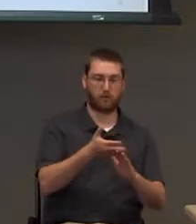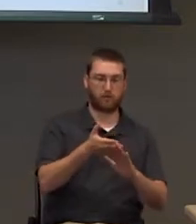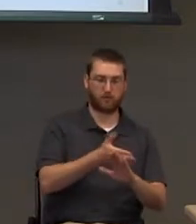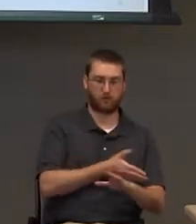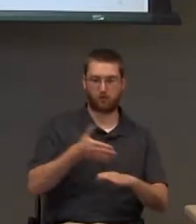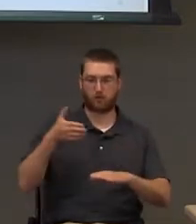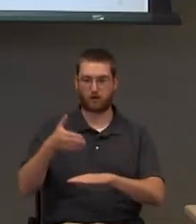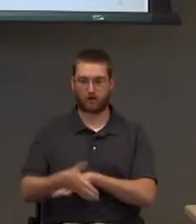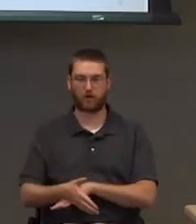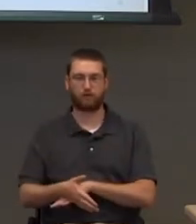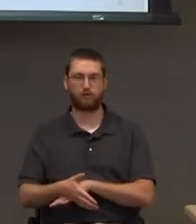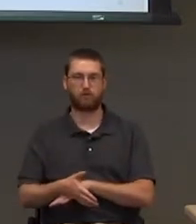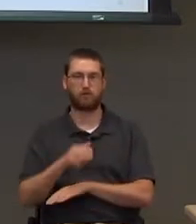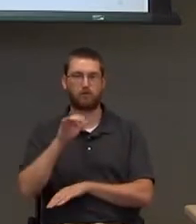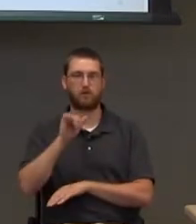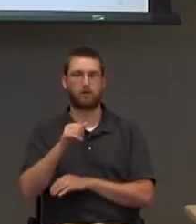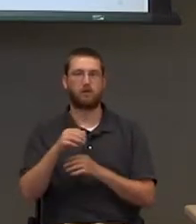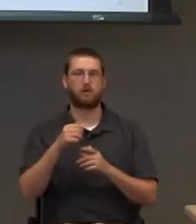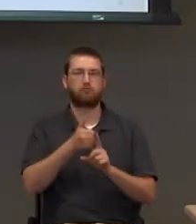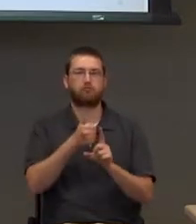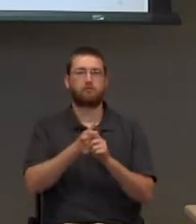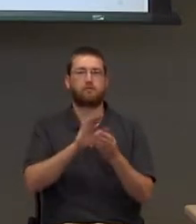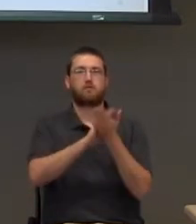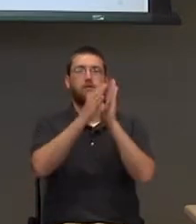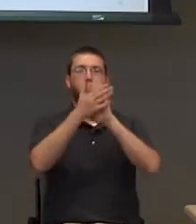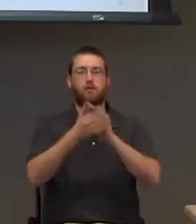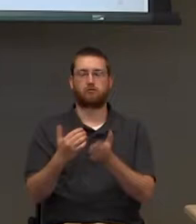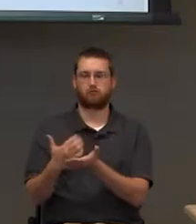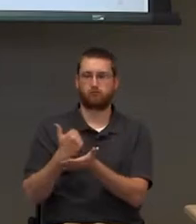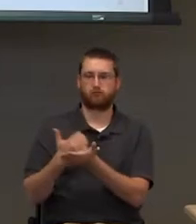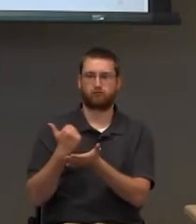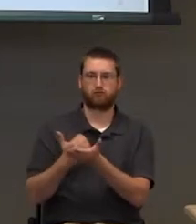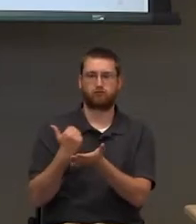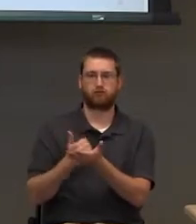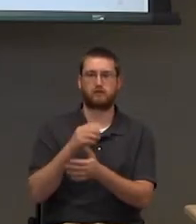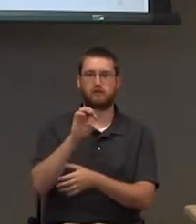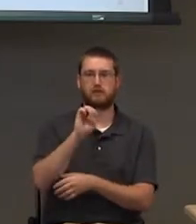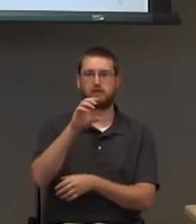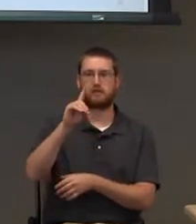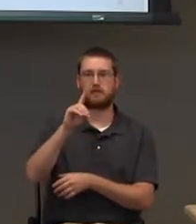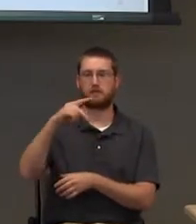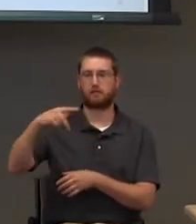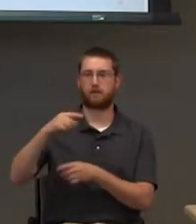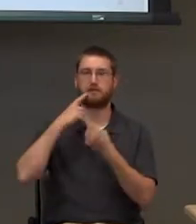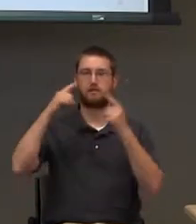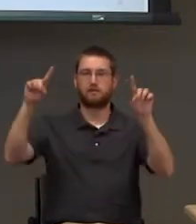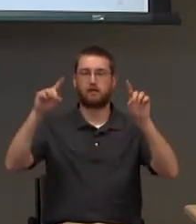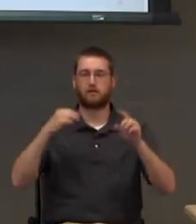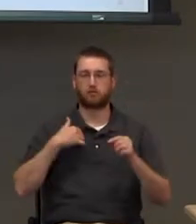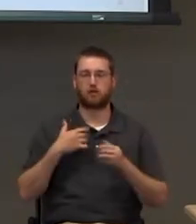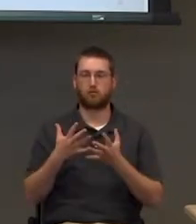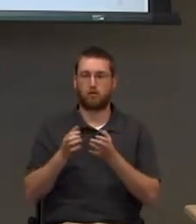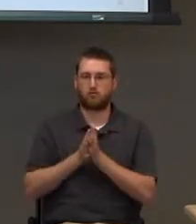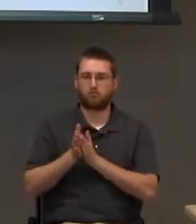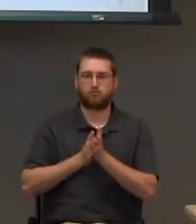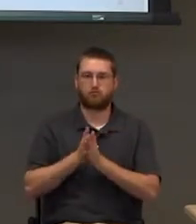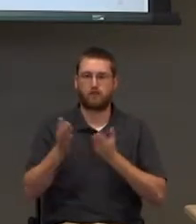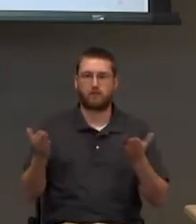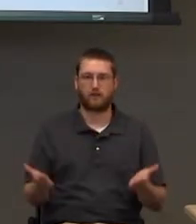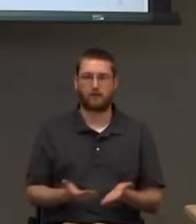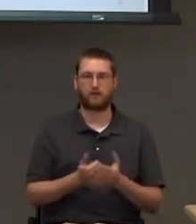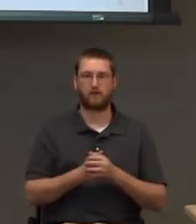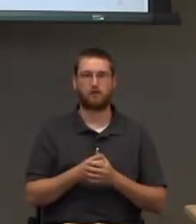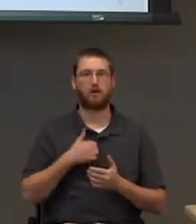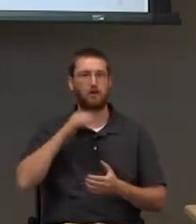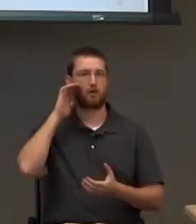treatment so that they can be take advantage of this economic development success that we're trying to drive here. So I do believe